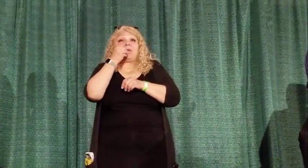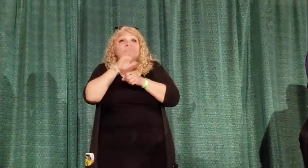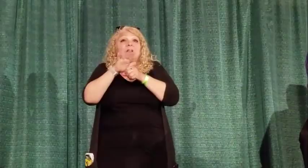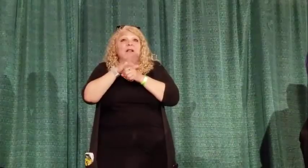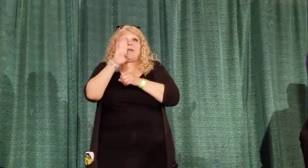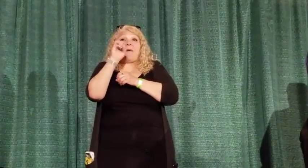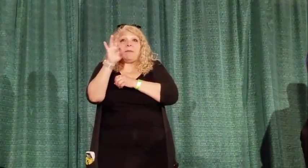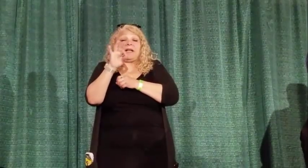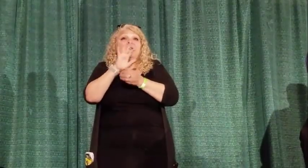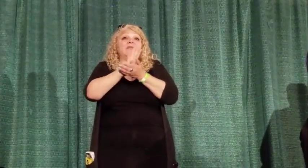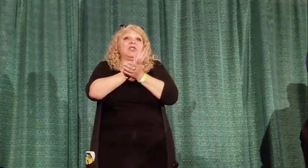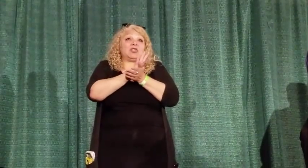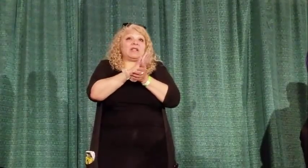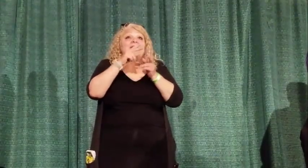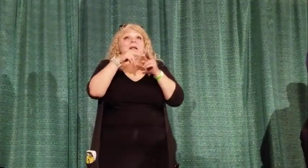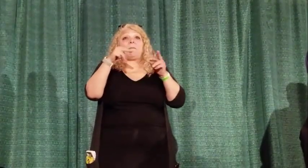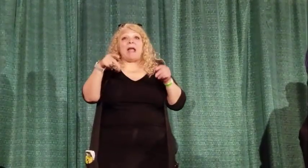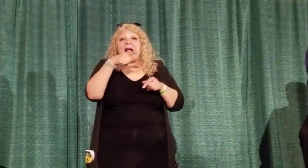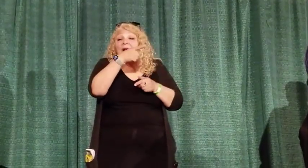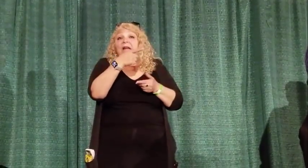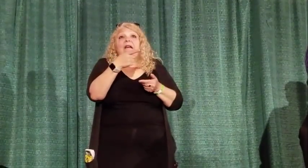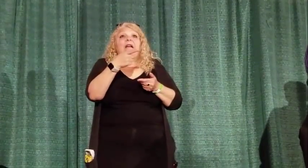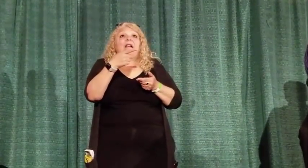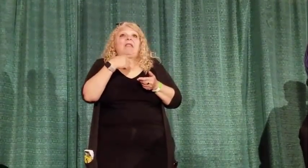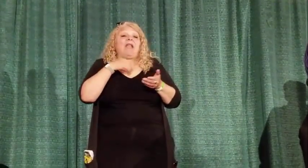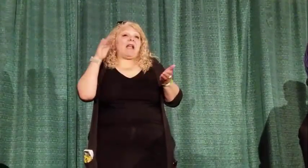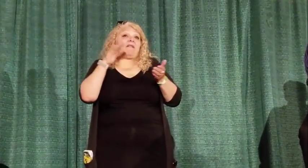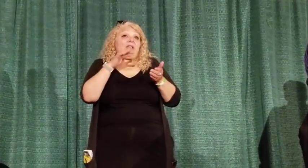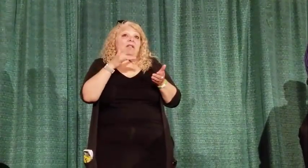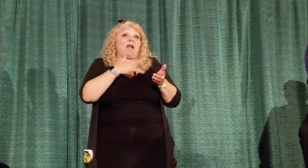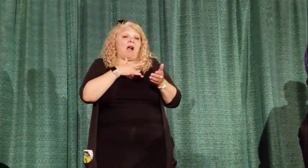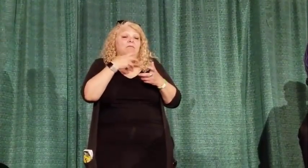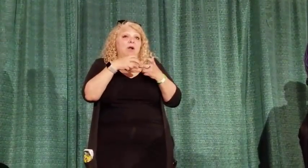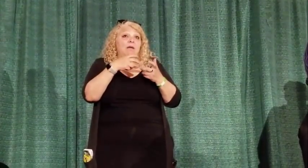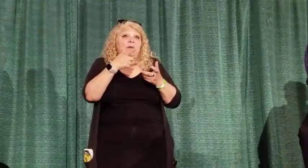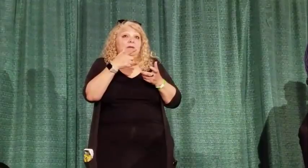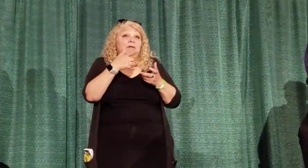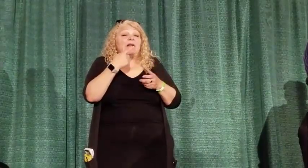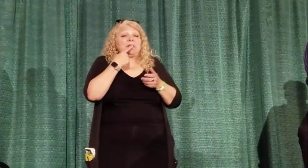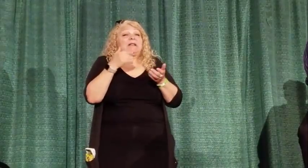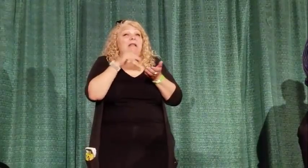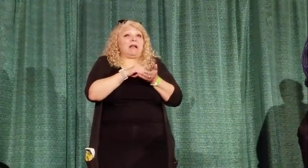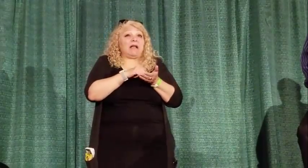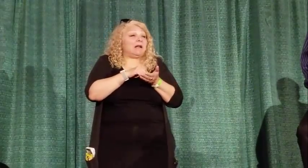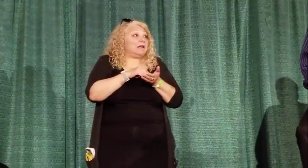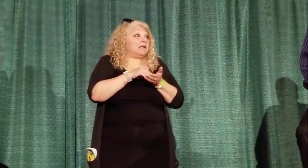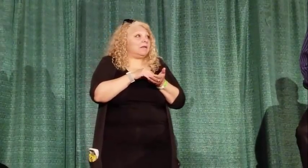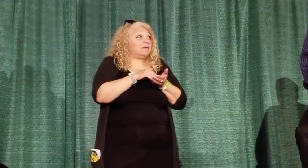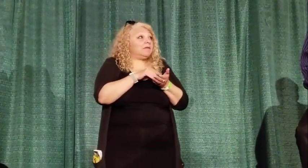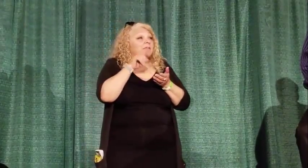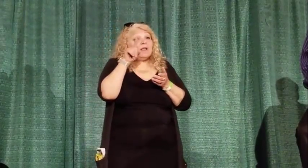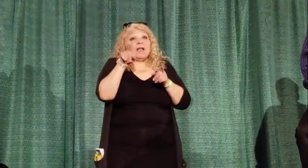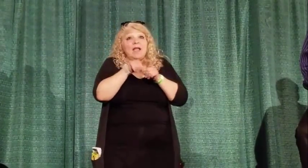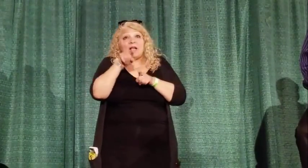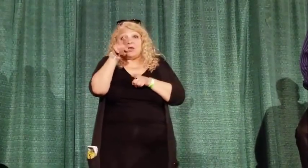and cheese and bacon, and they have less atherosclerosis and lower cholesterol levels. Let me say that one more time. That as you eat